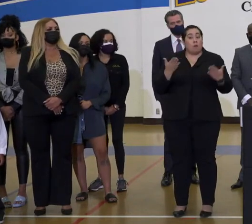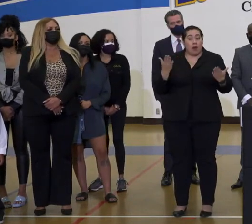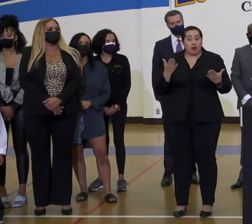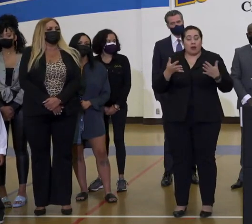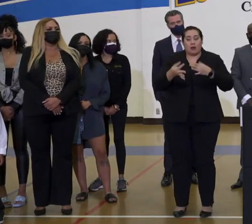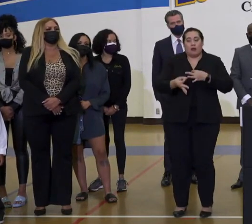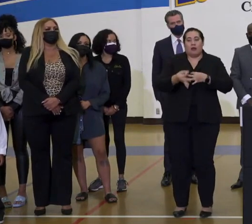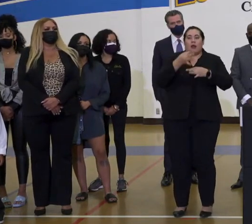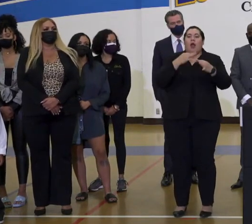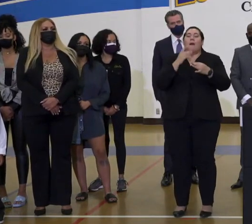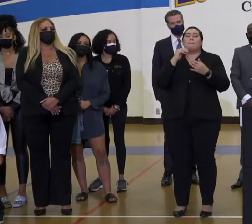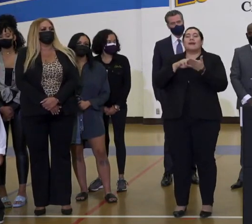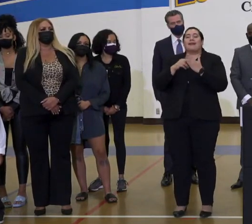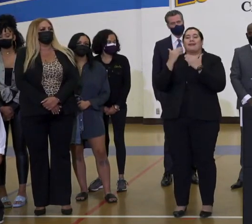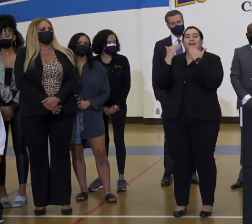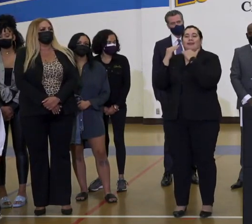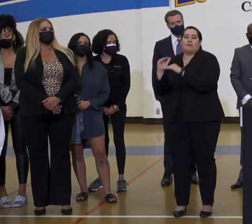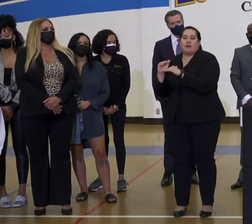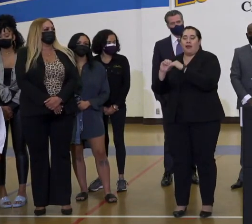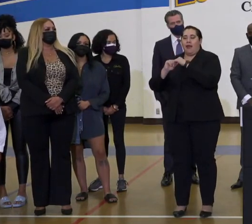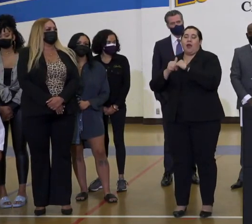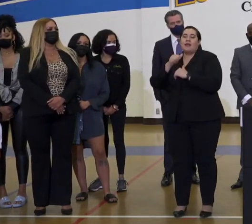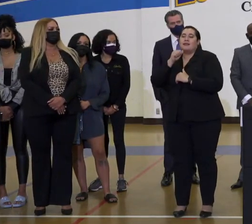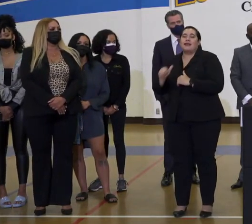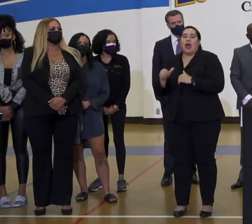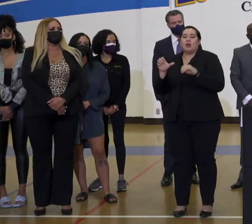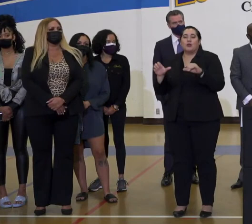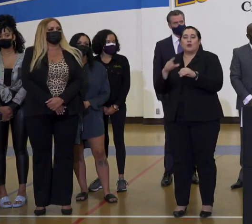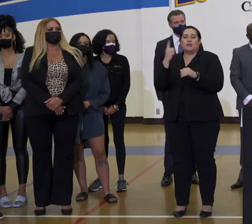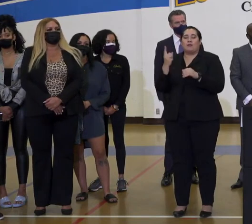place a limit on those restraints as to not keep